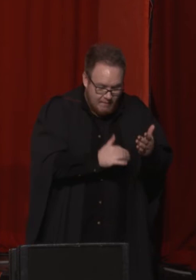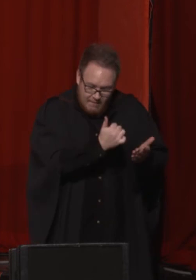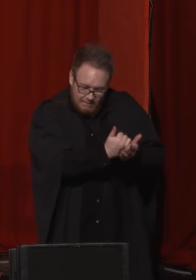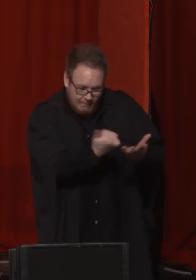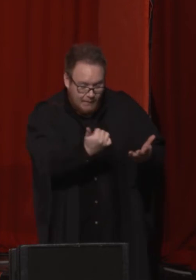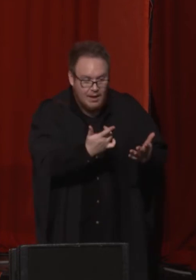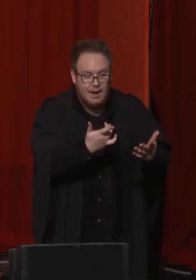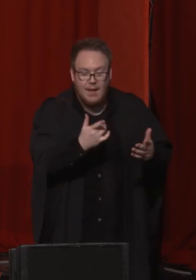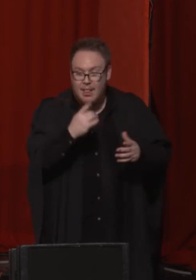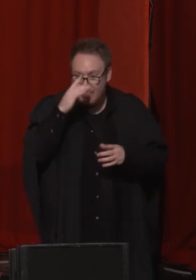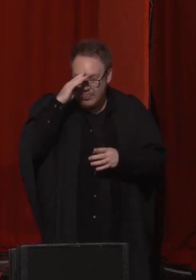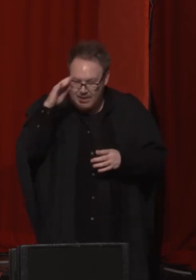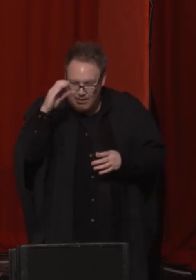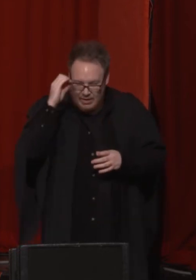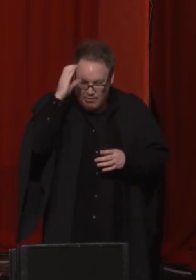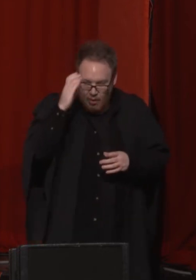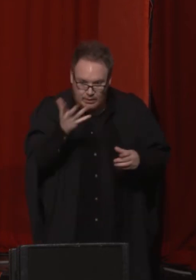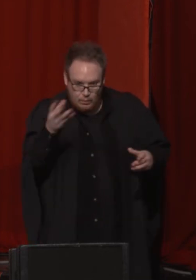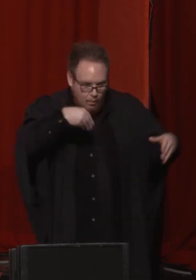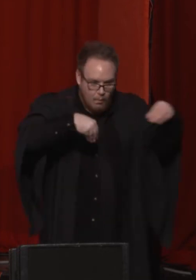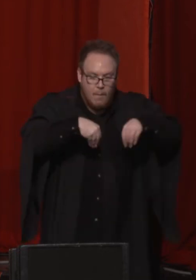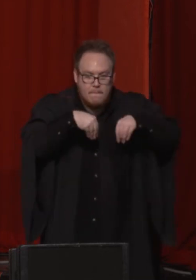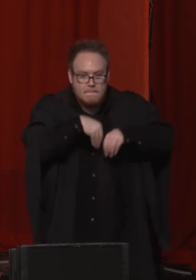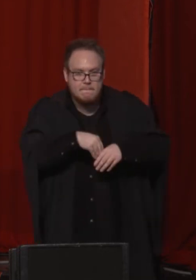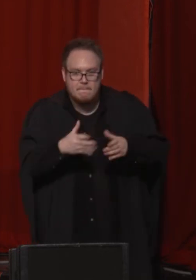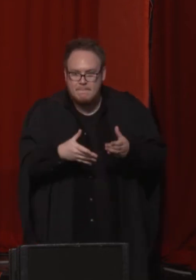theory-based knowledge that has allowed us all to be here today.